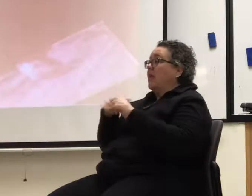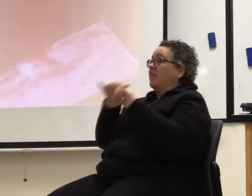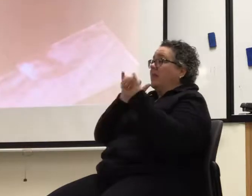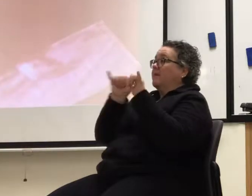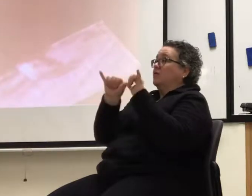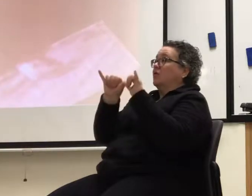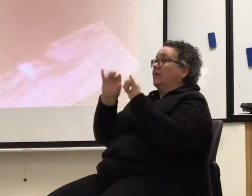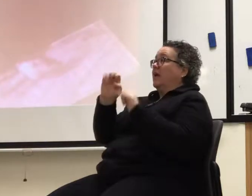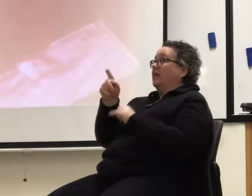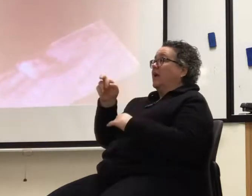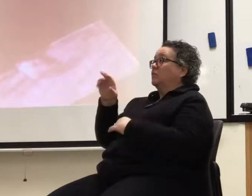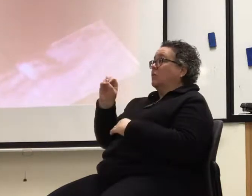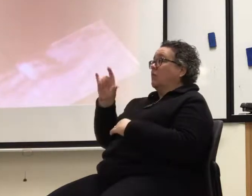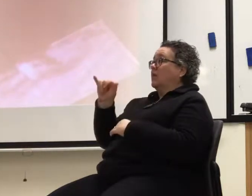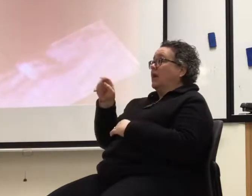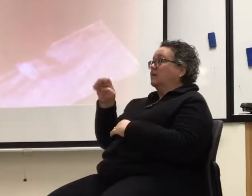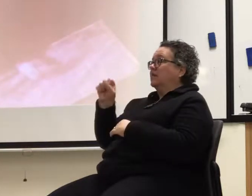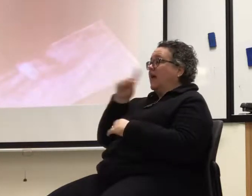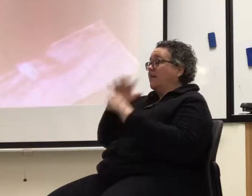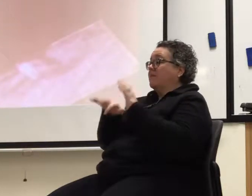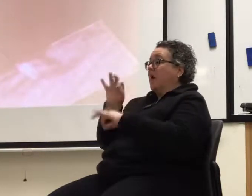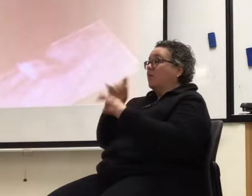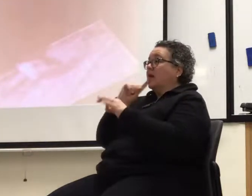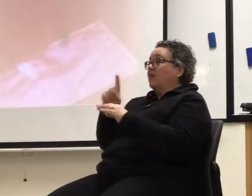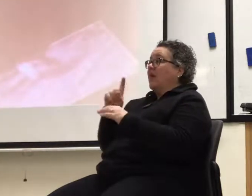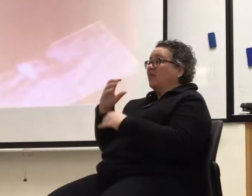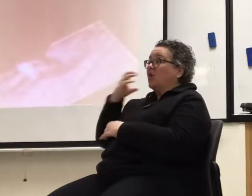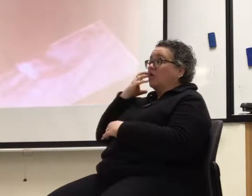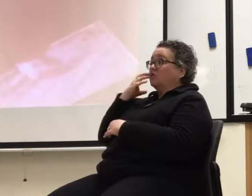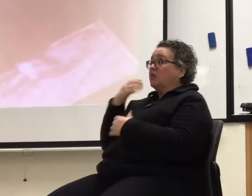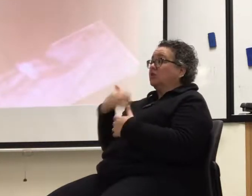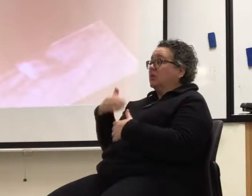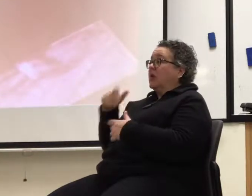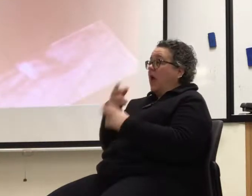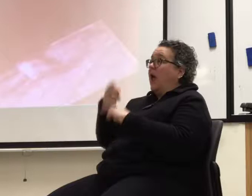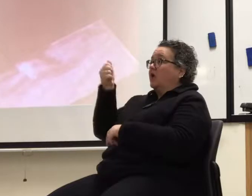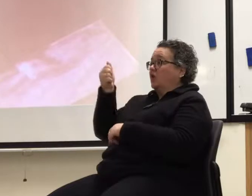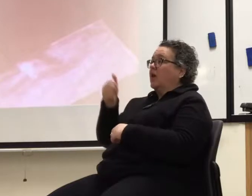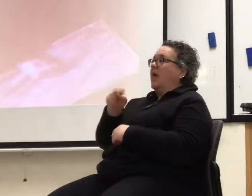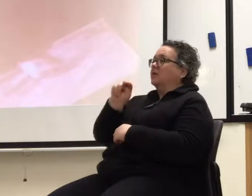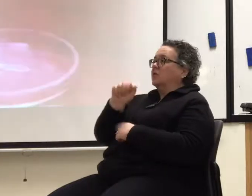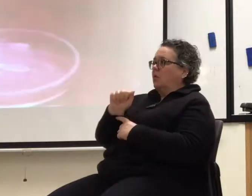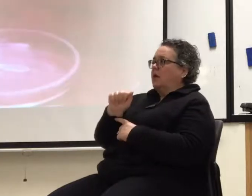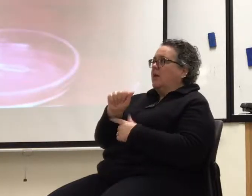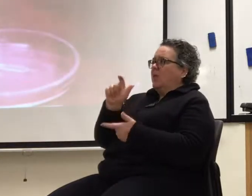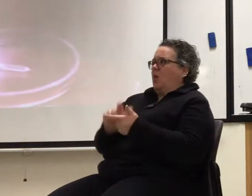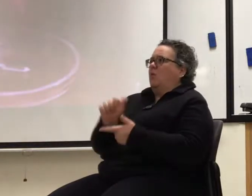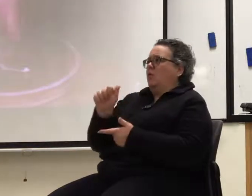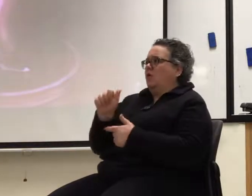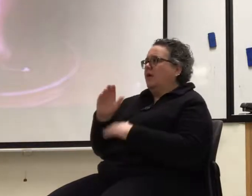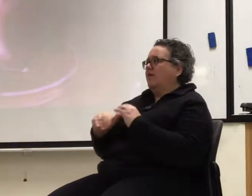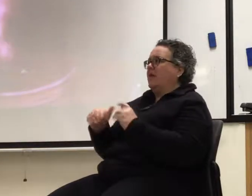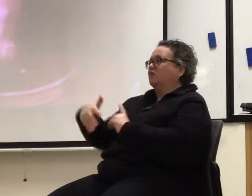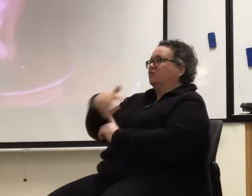that the concentration of potassium was much higher and that of sodium much lower than in the surrounding body